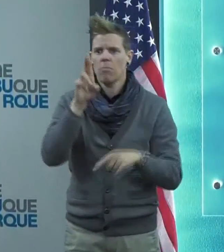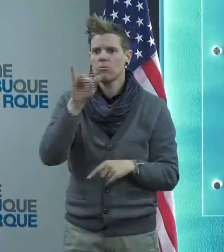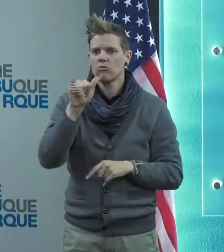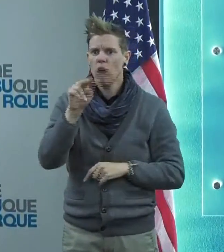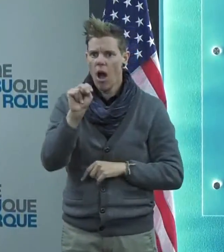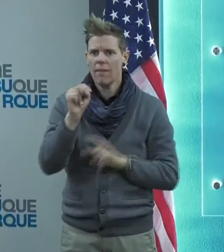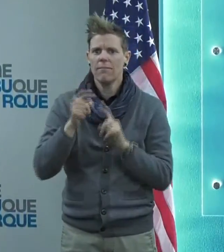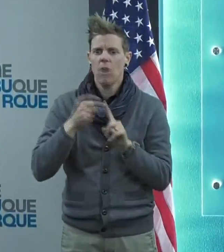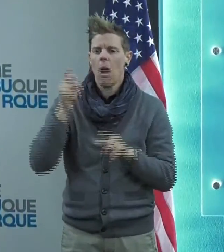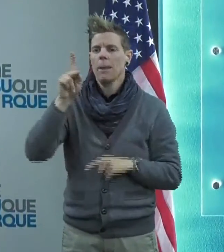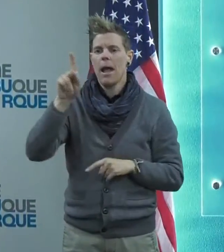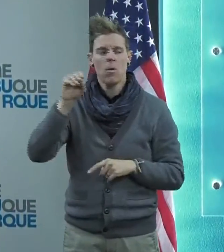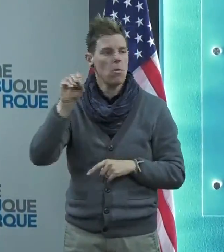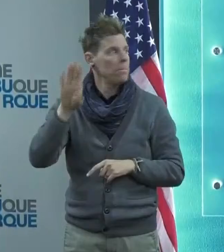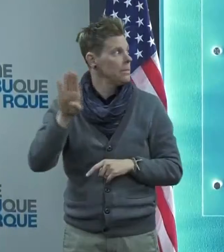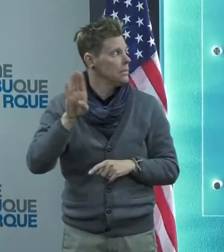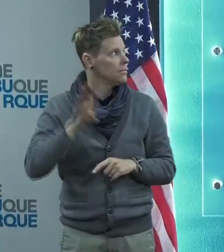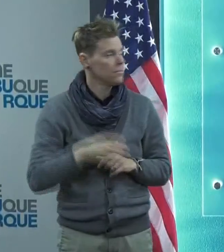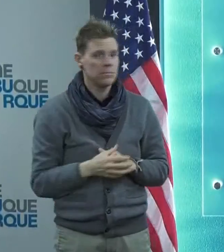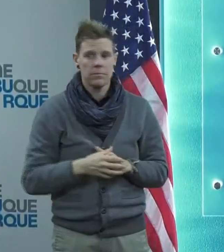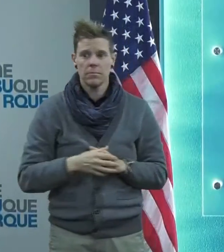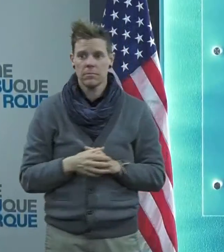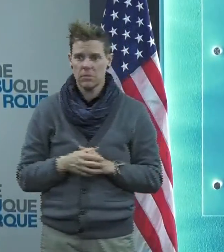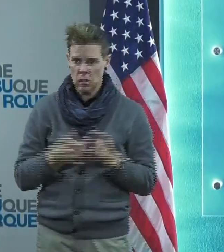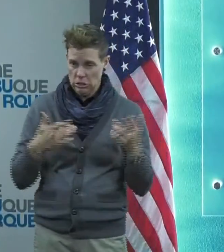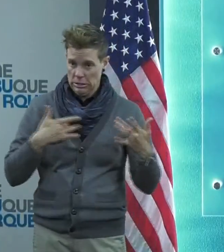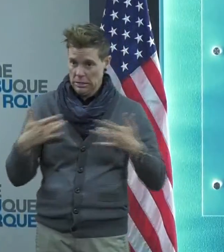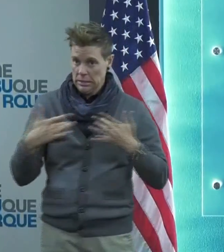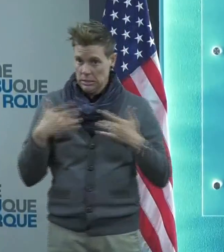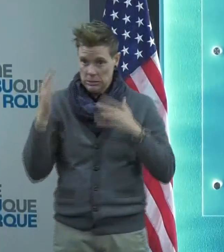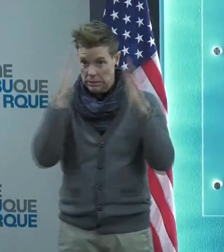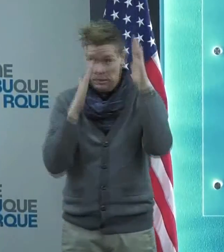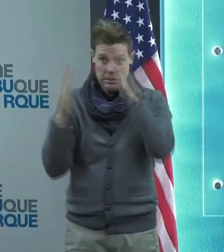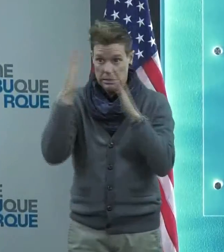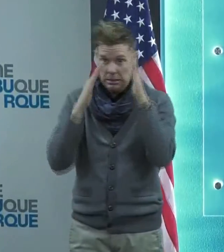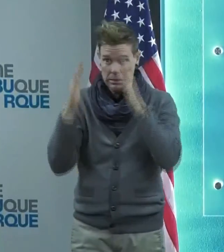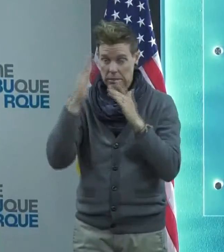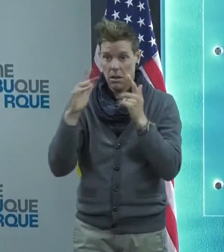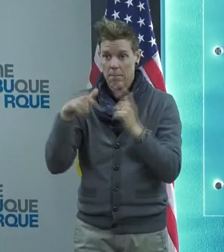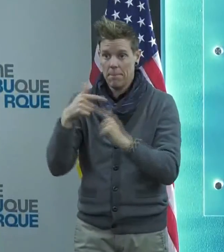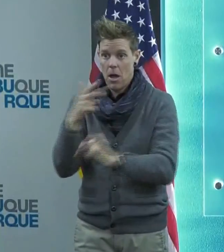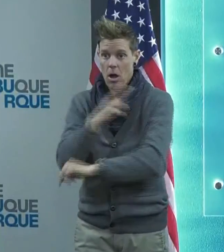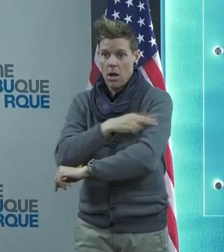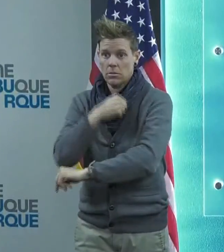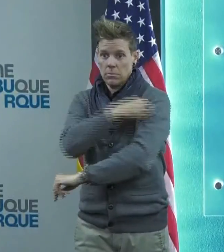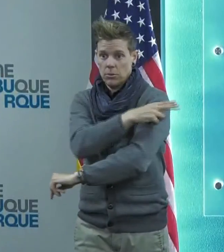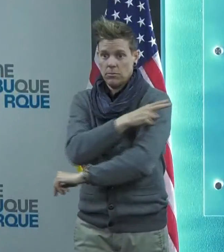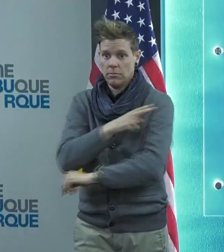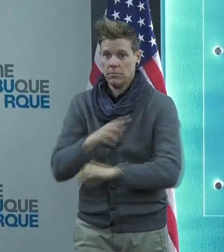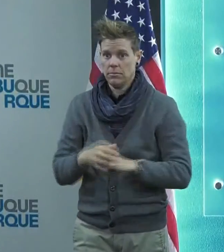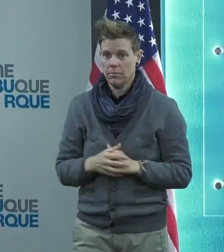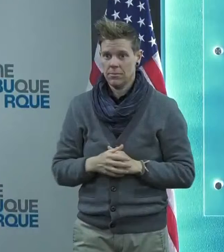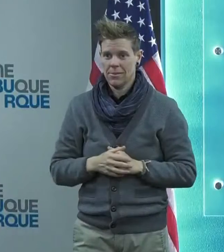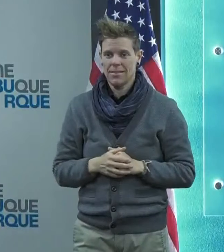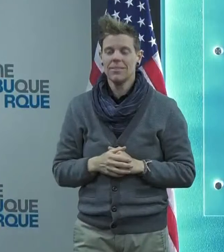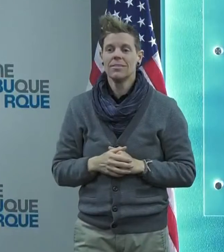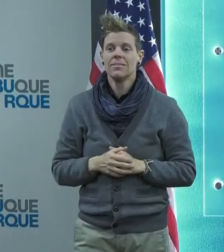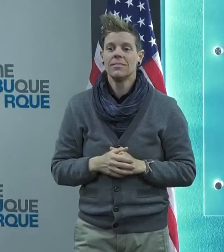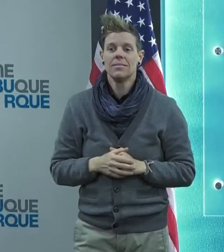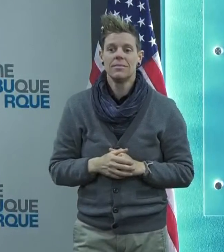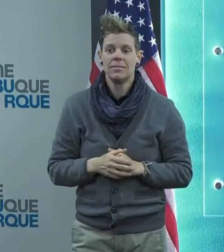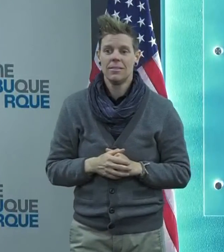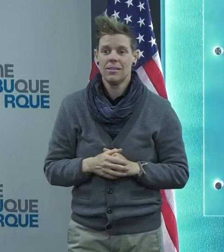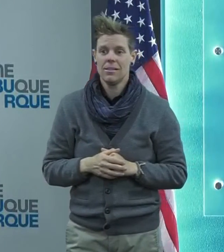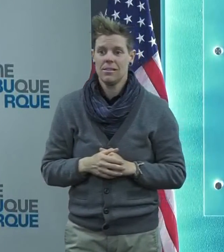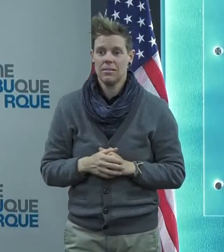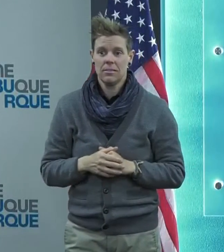How concerned are you that our hospitals could be overwhelmed? And do you consider that a real possibility? The question is about our hospital system